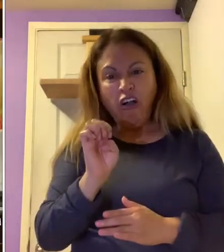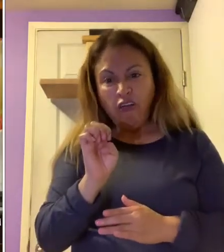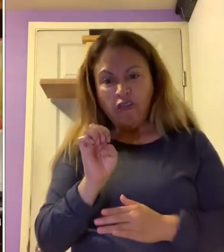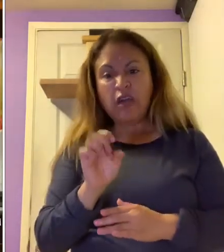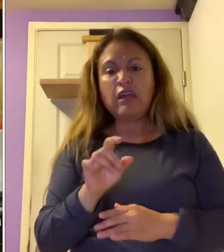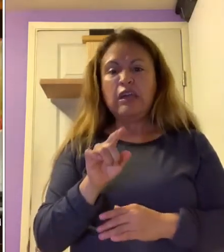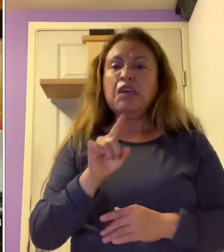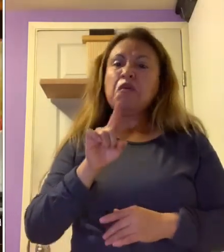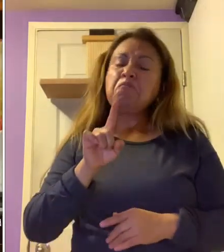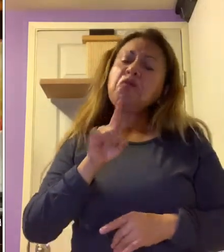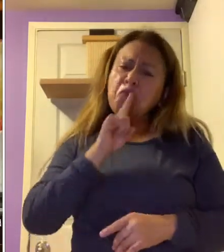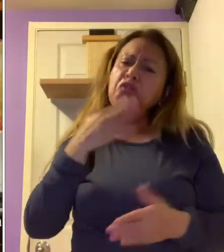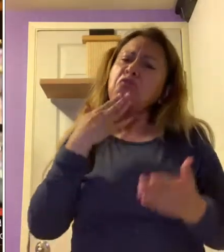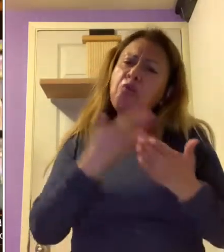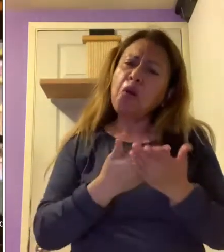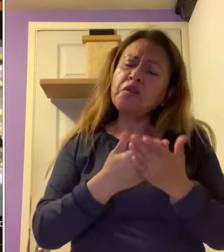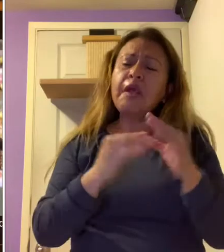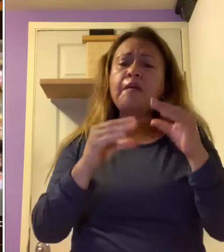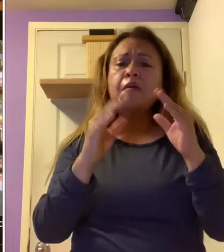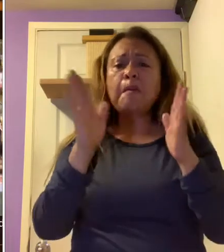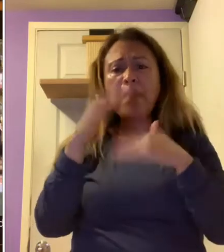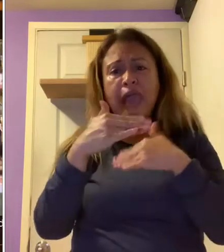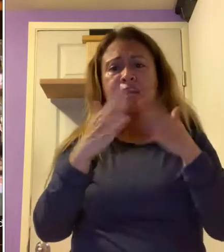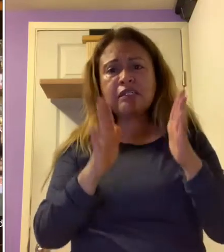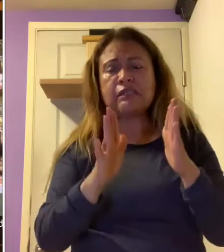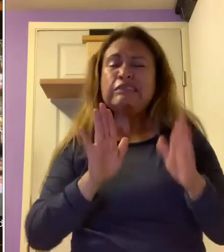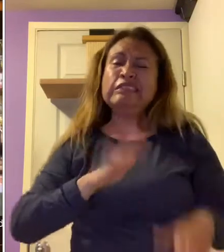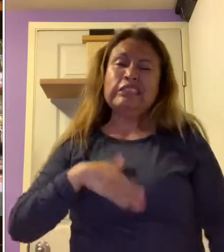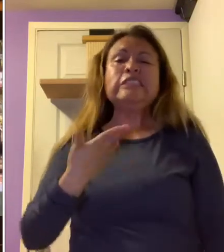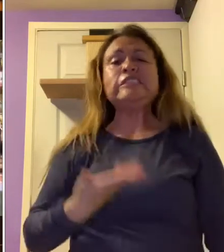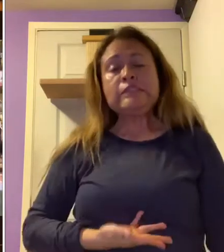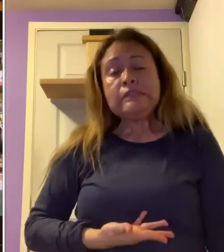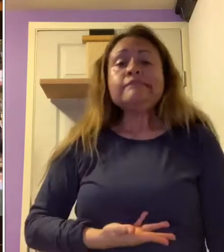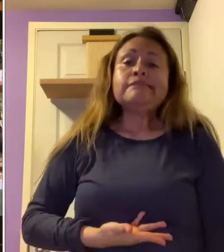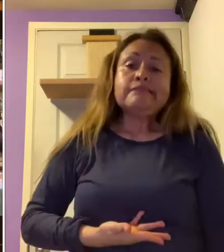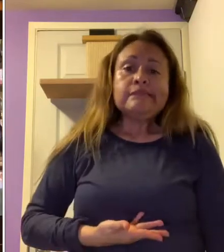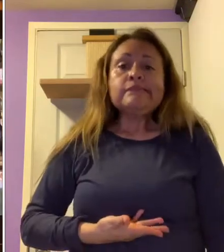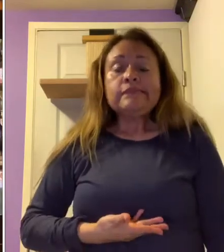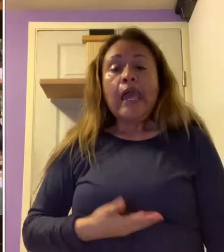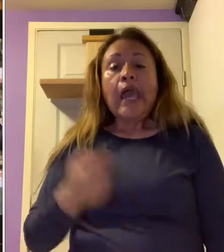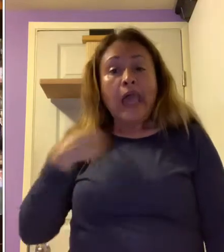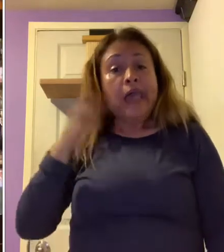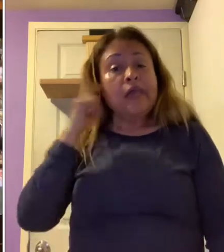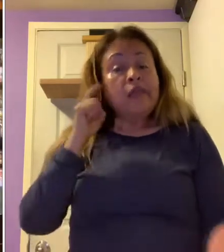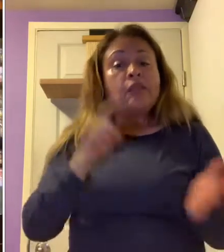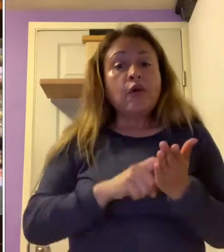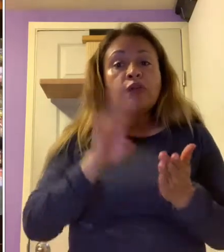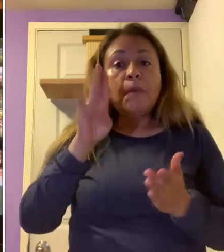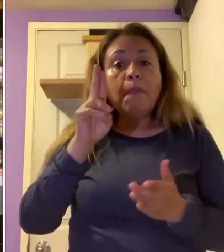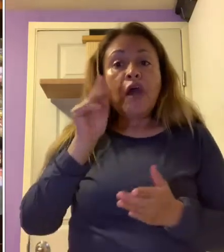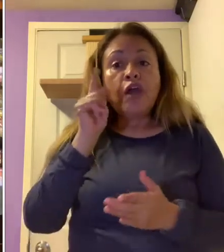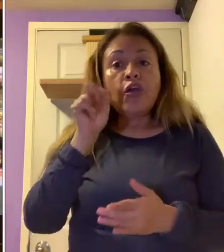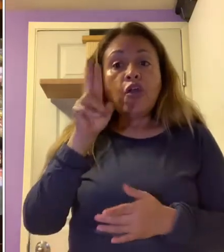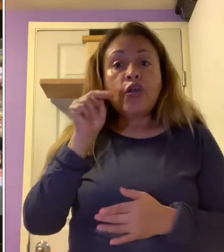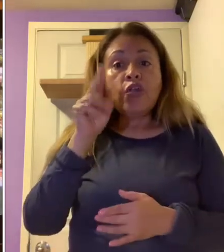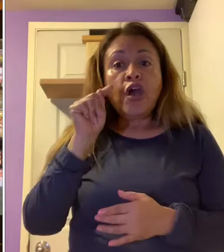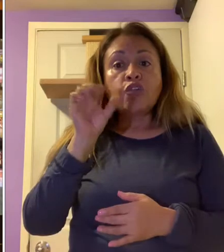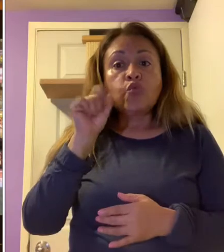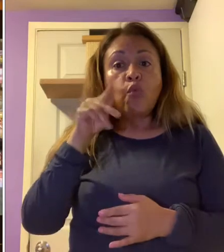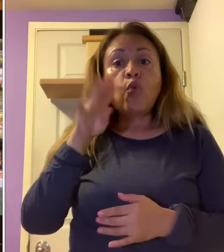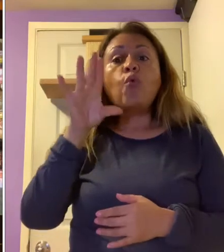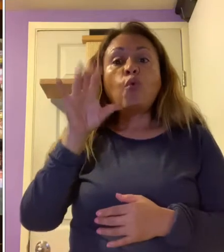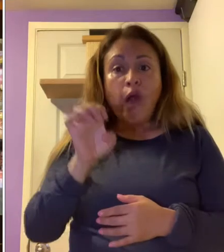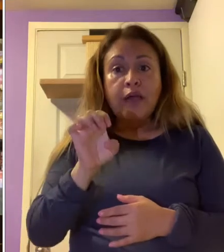Evolve. And they have good packaging and everything. And I'm a little disappointed in these ingredients. When I came here the other day for research, this is the butternut